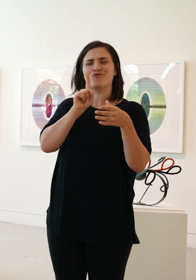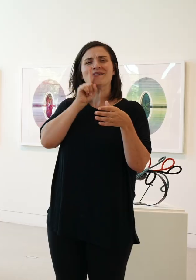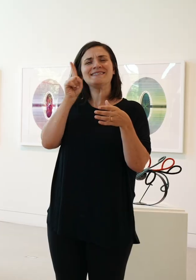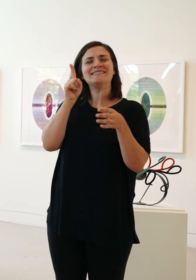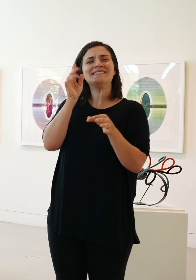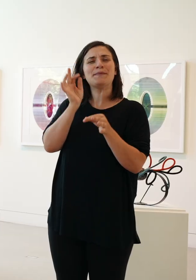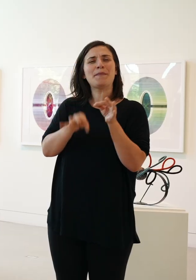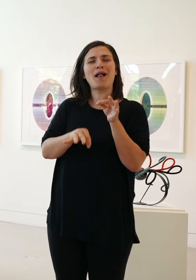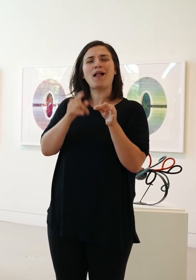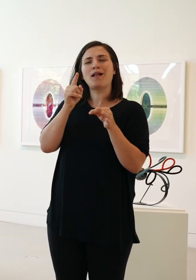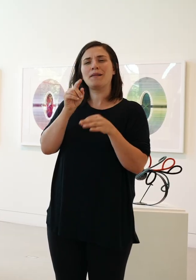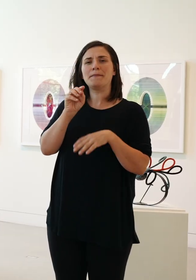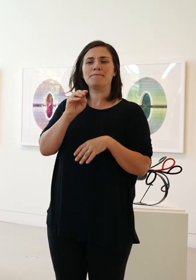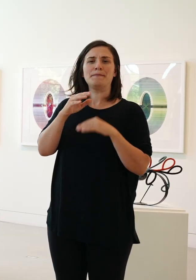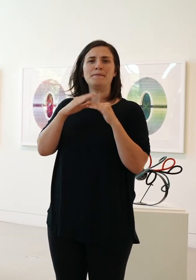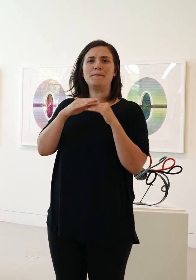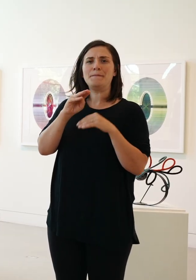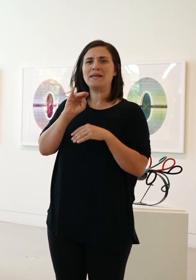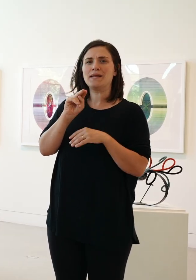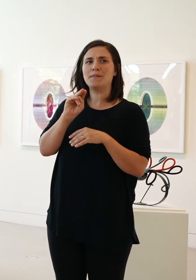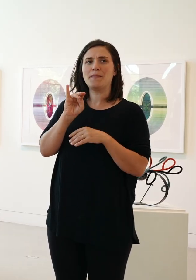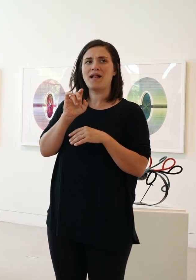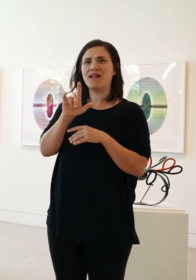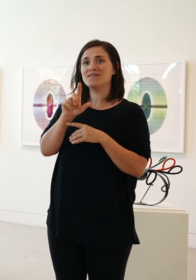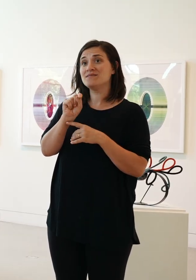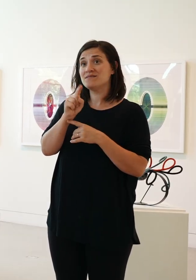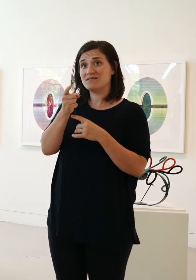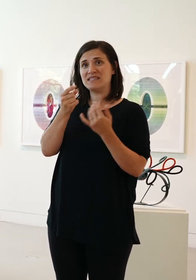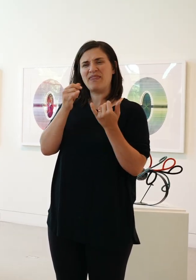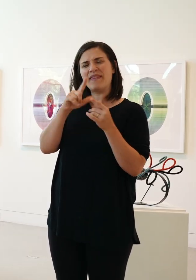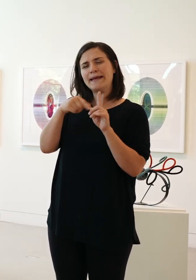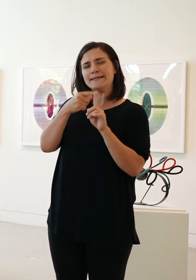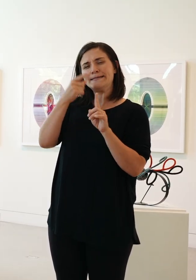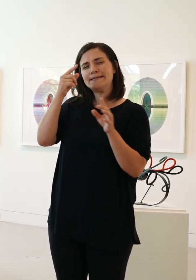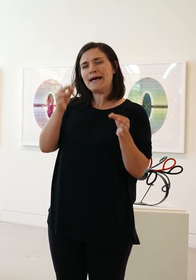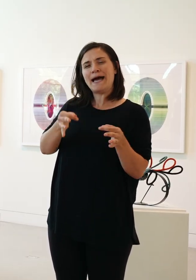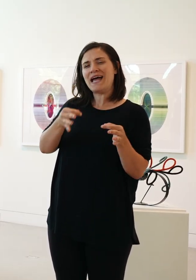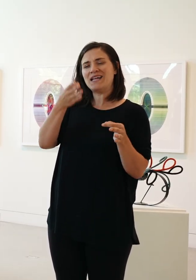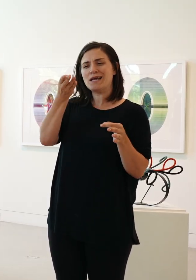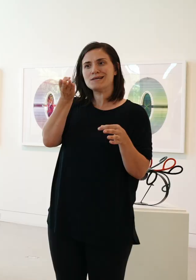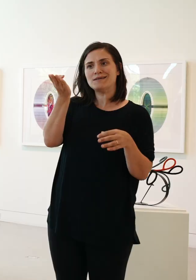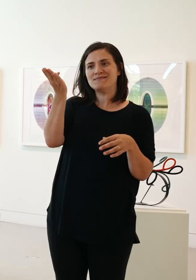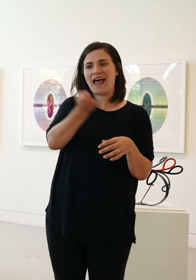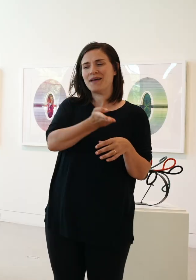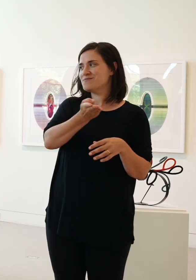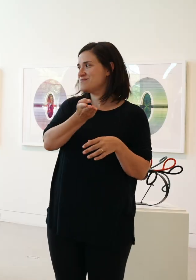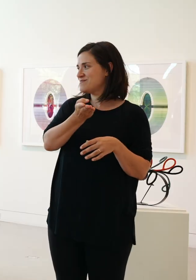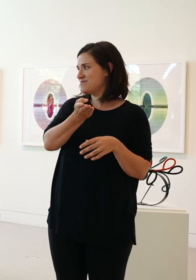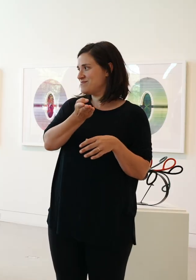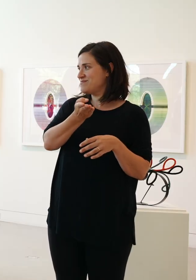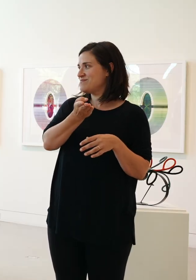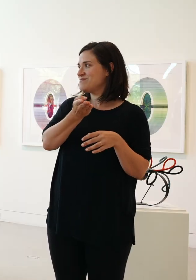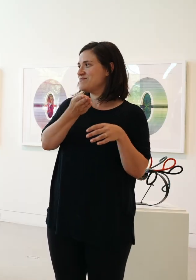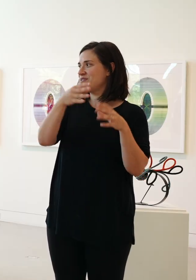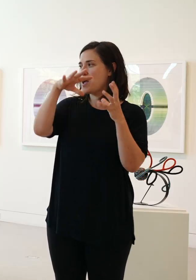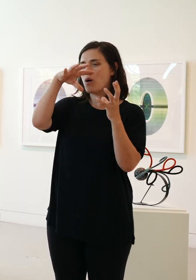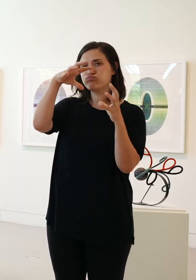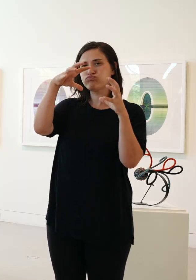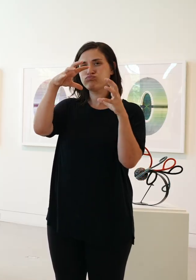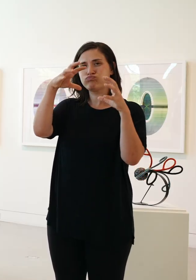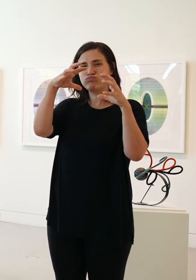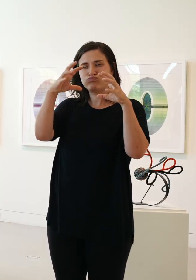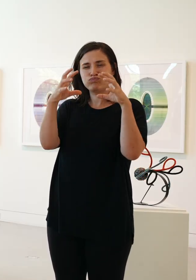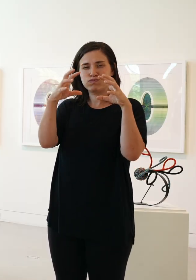simple minimalist thing. So I sliced the globe 3 times and then spun